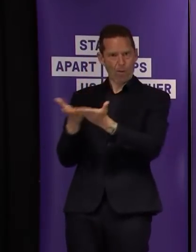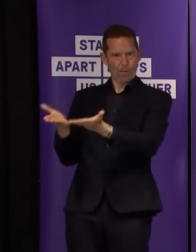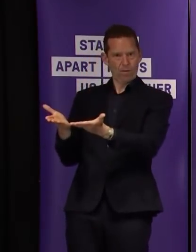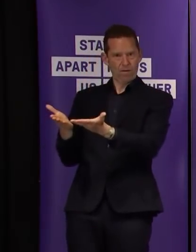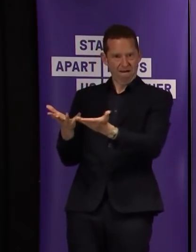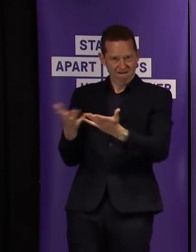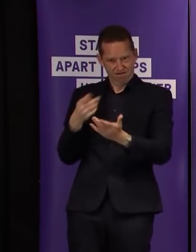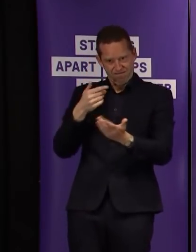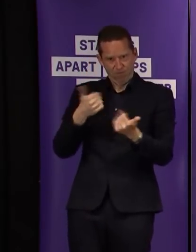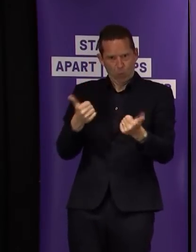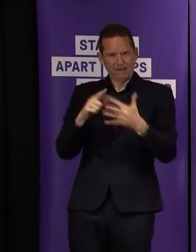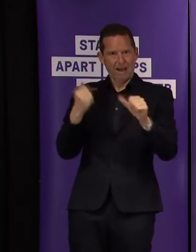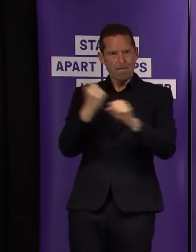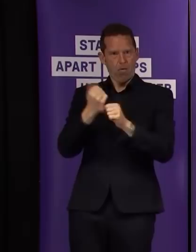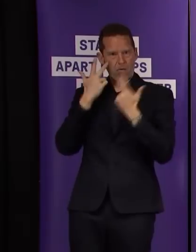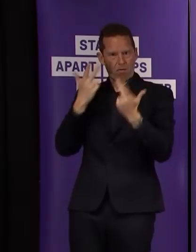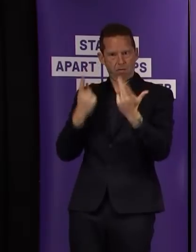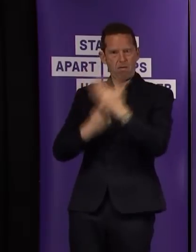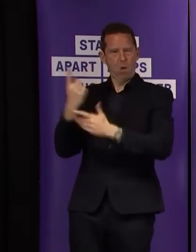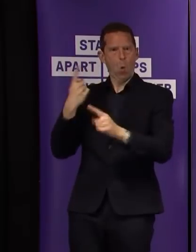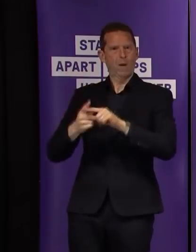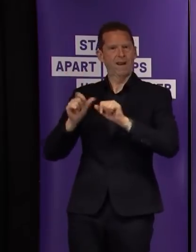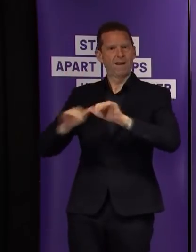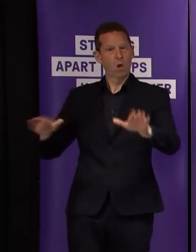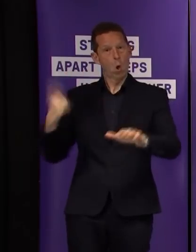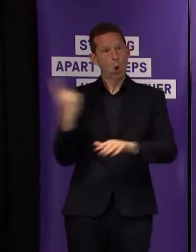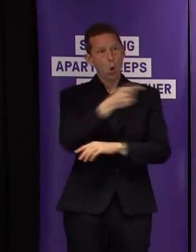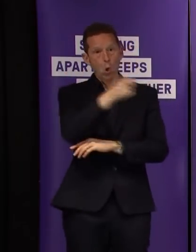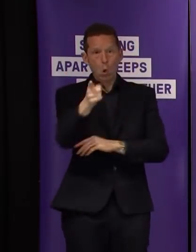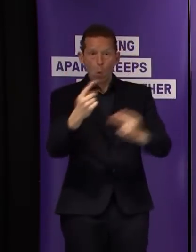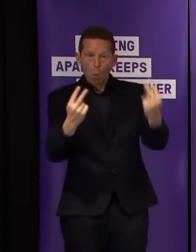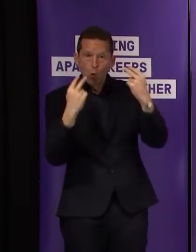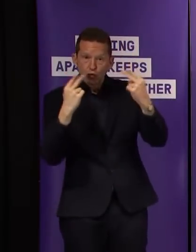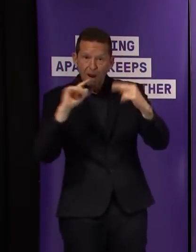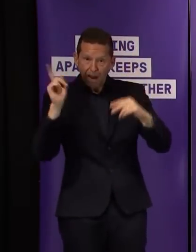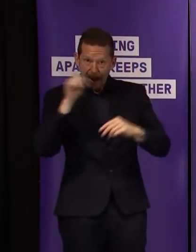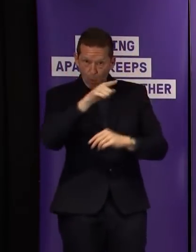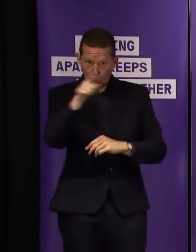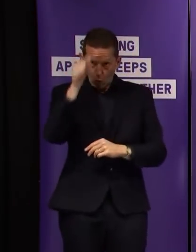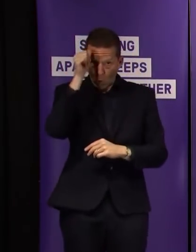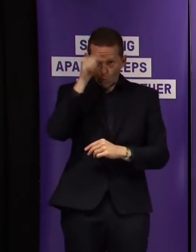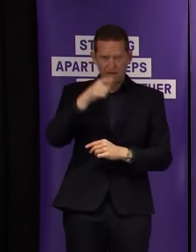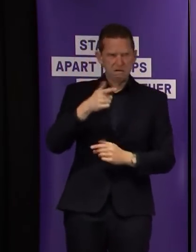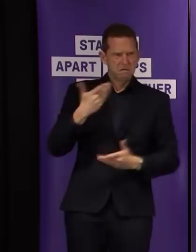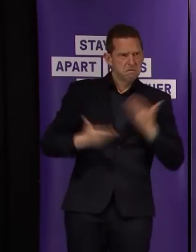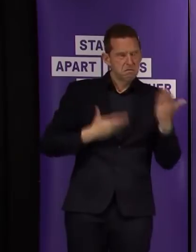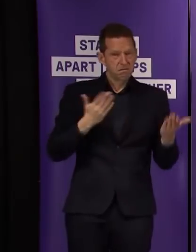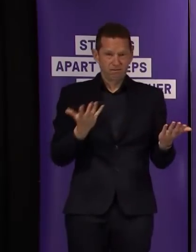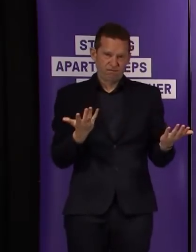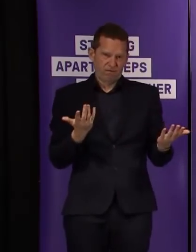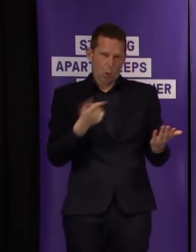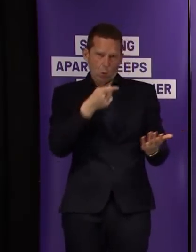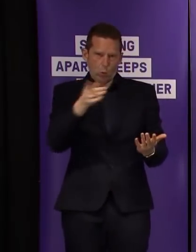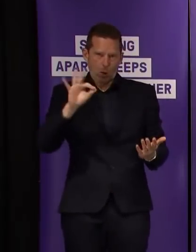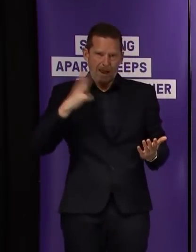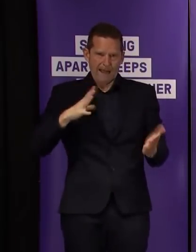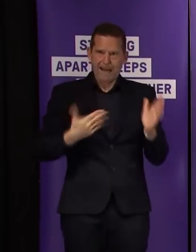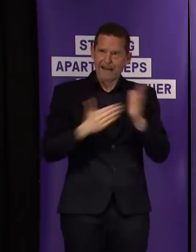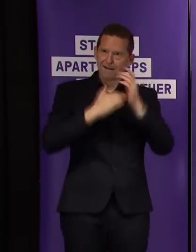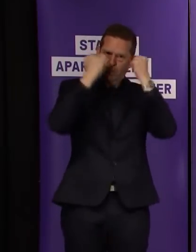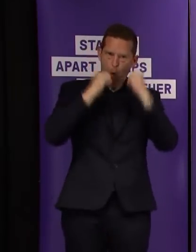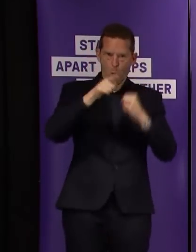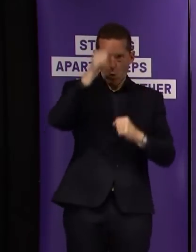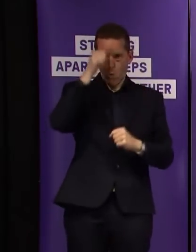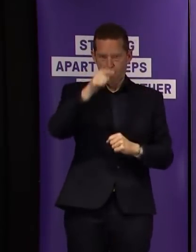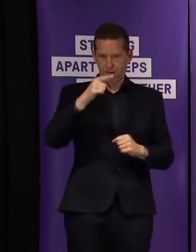this virus. If anyone listening or watching right now needed any further evidence, and I don't think many people do because they've